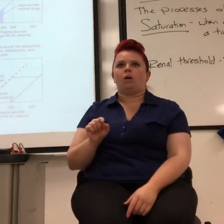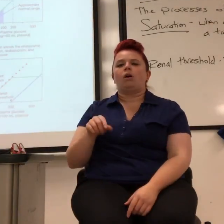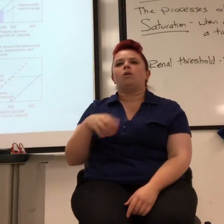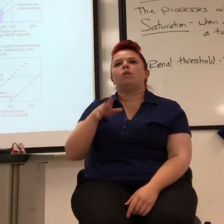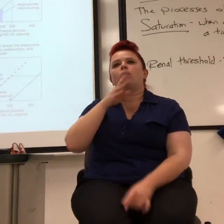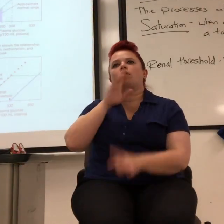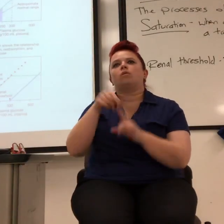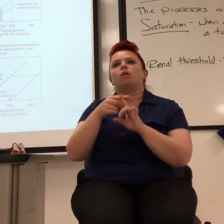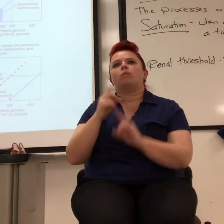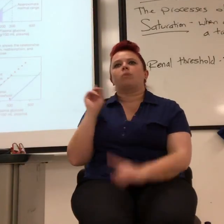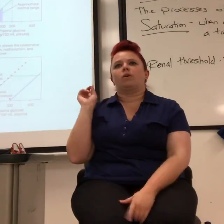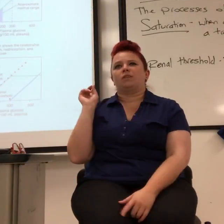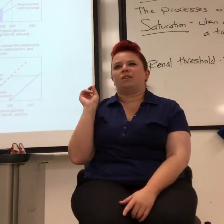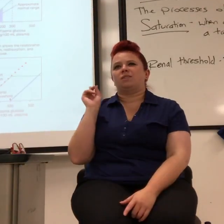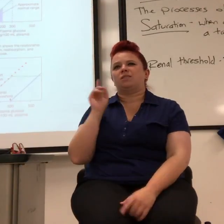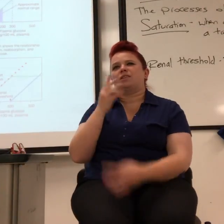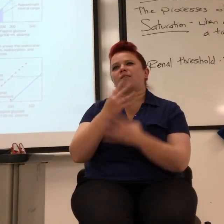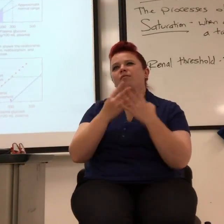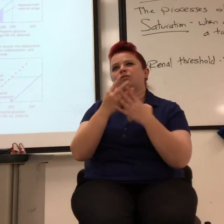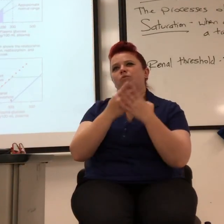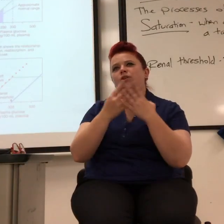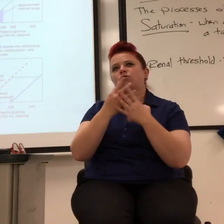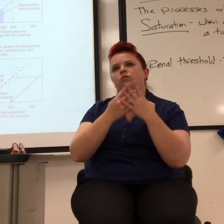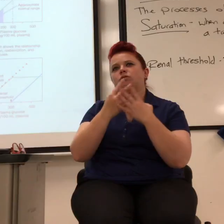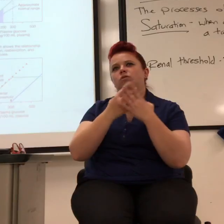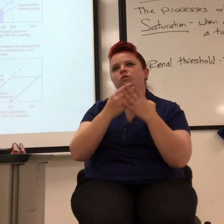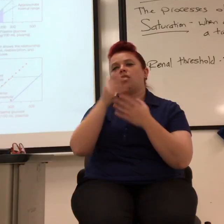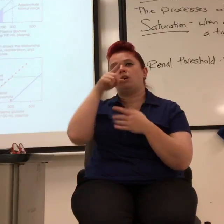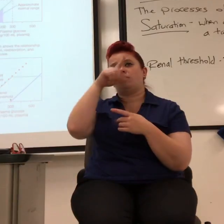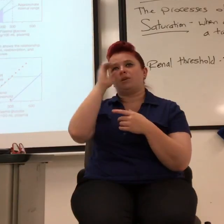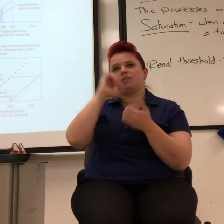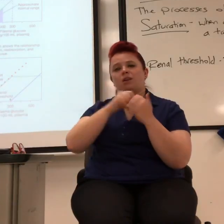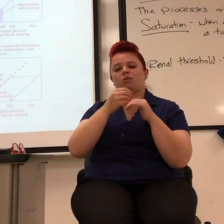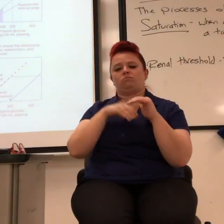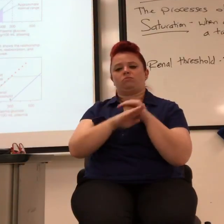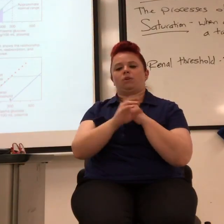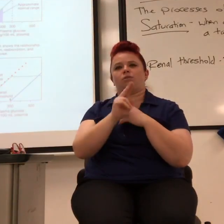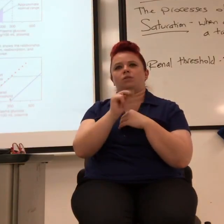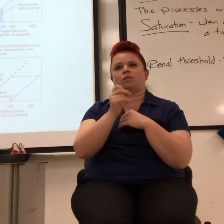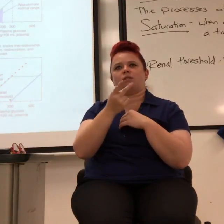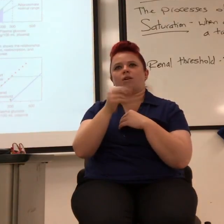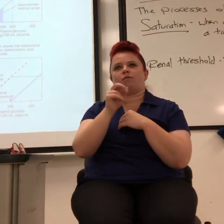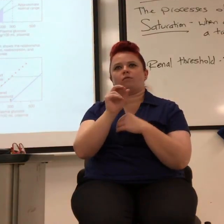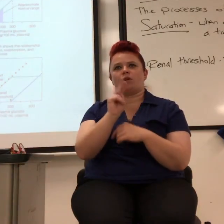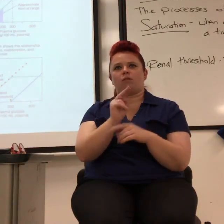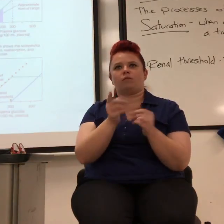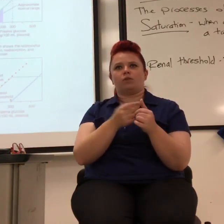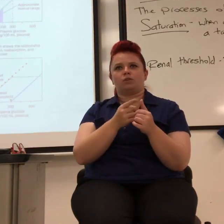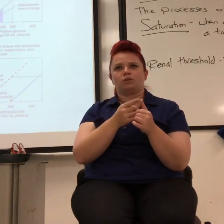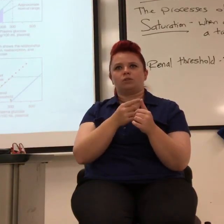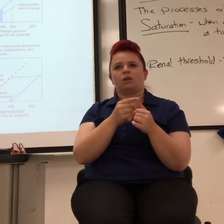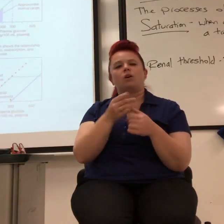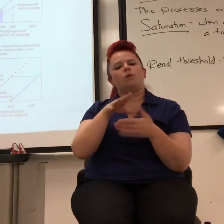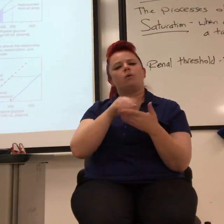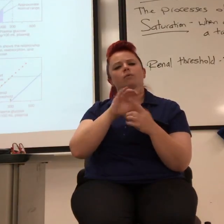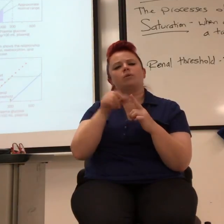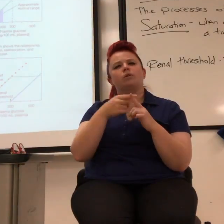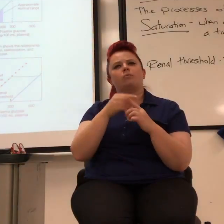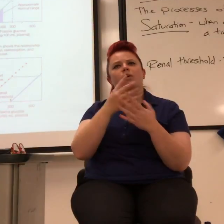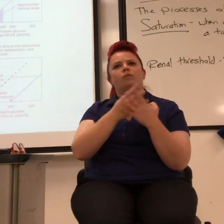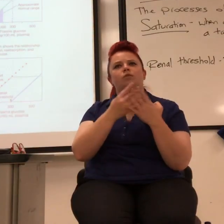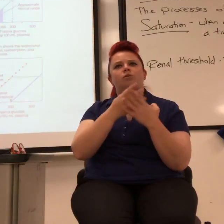is filtration, because that's how it gets into the nephron first. And what we learn about filtration